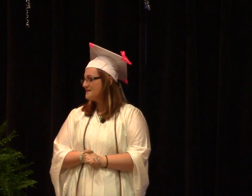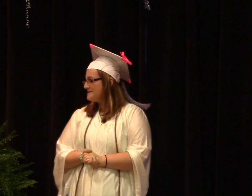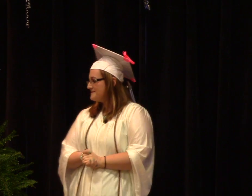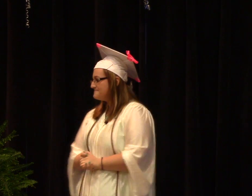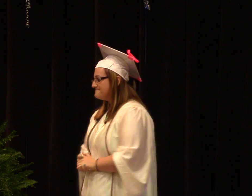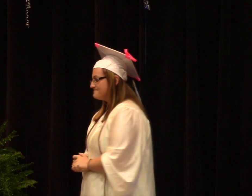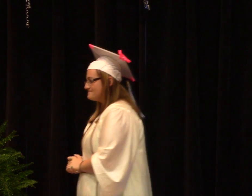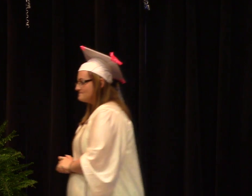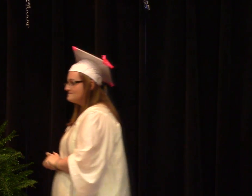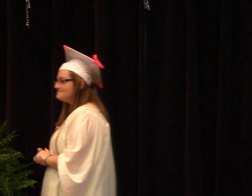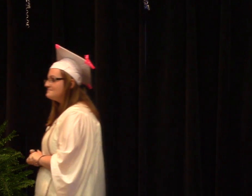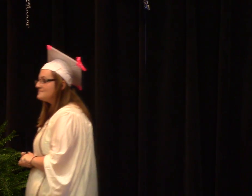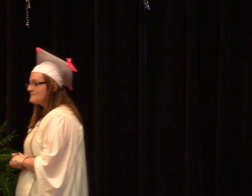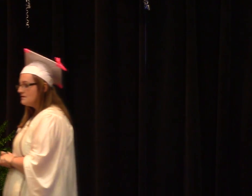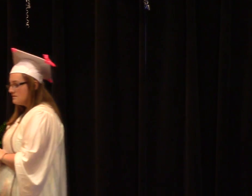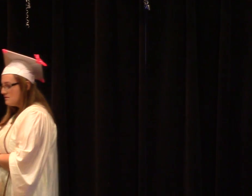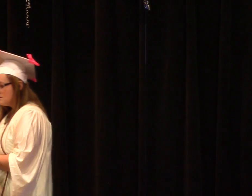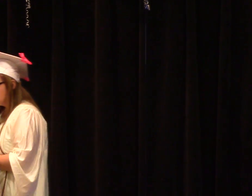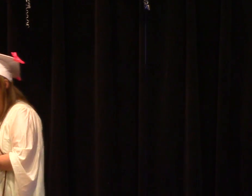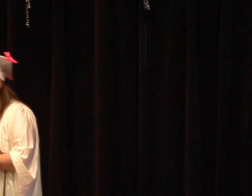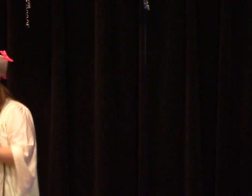for teaching excellence while she was there.